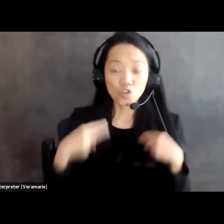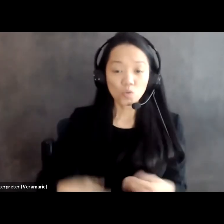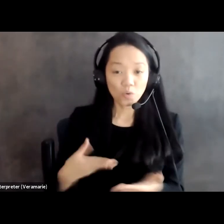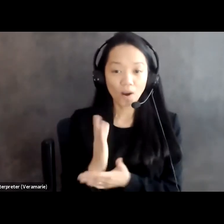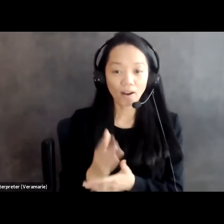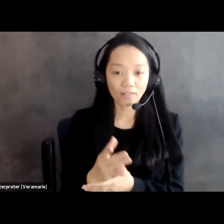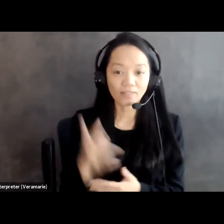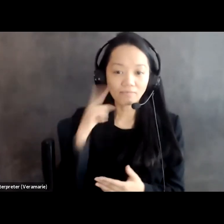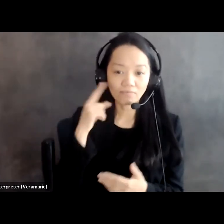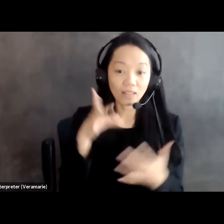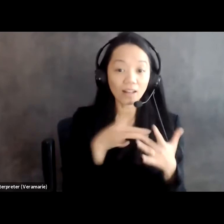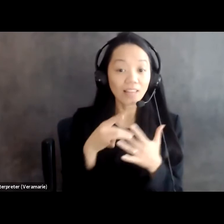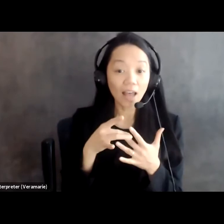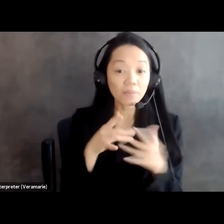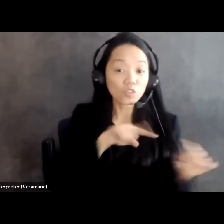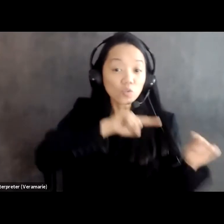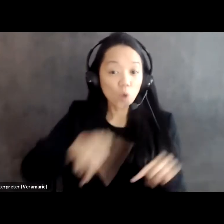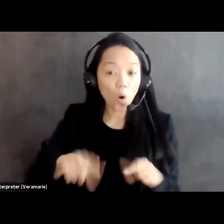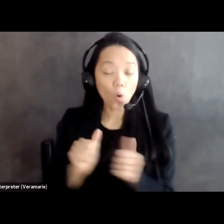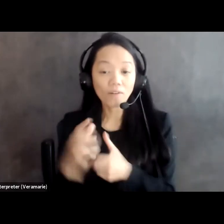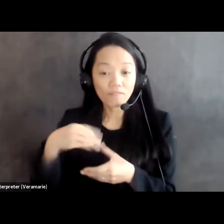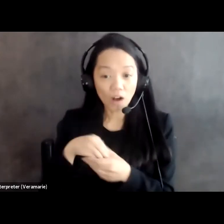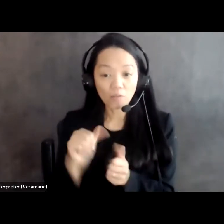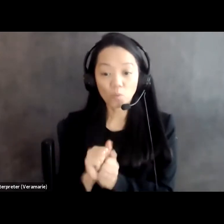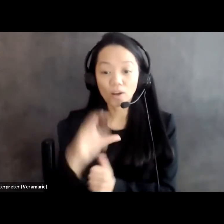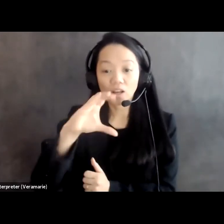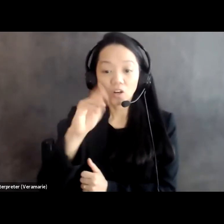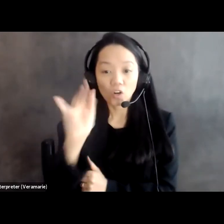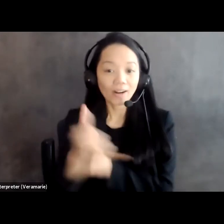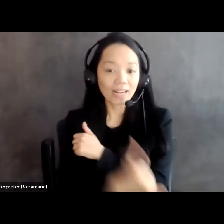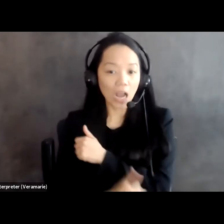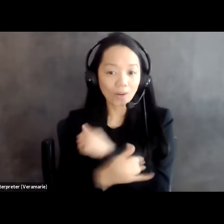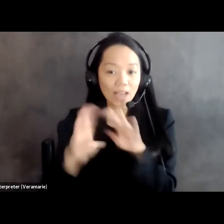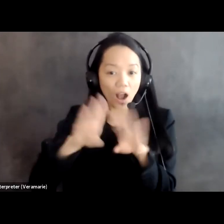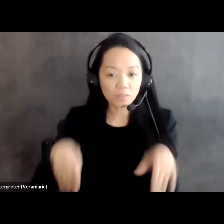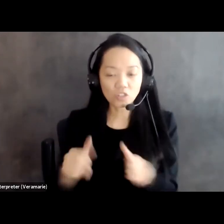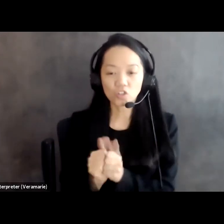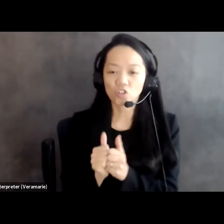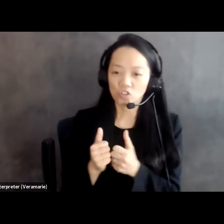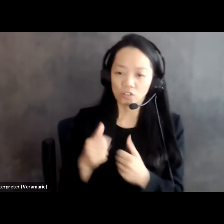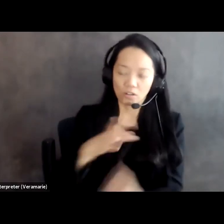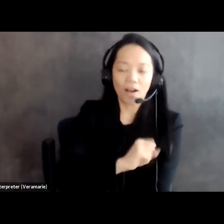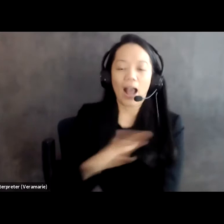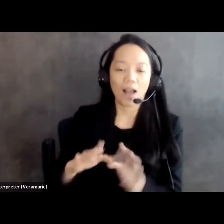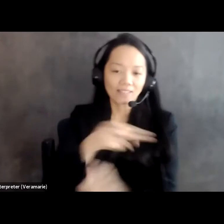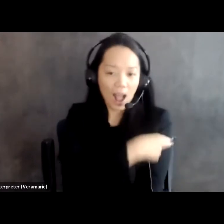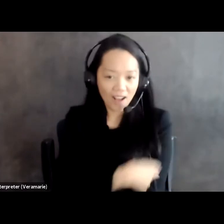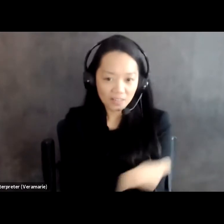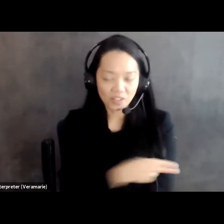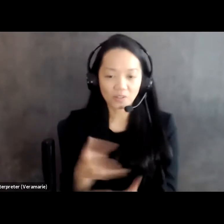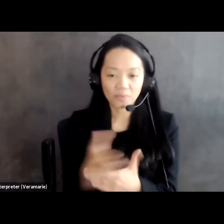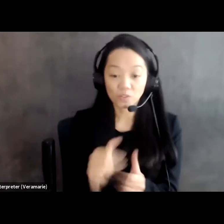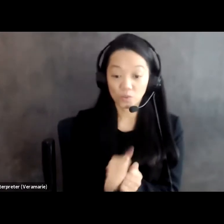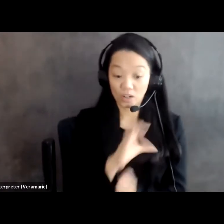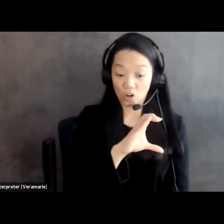County Hospital to practice. And I spent 30 years between Cook